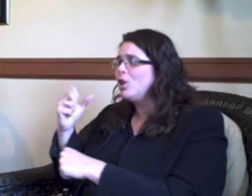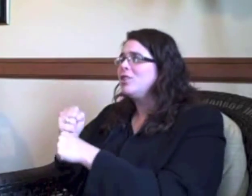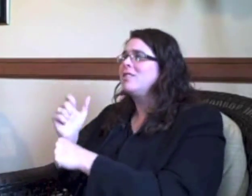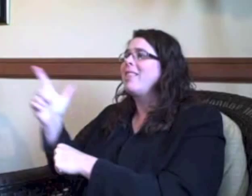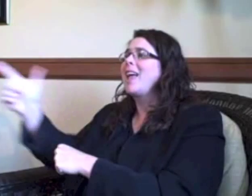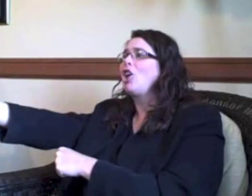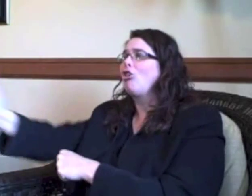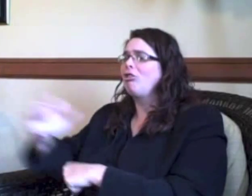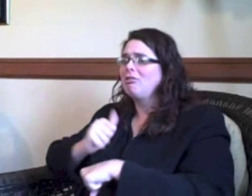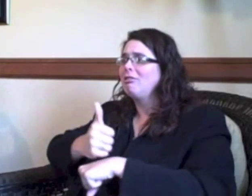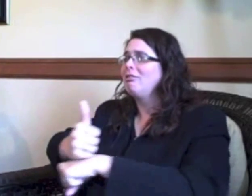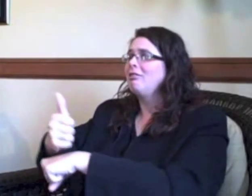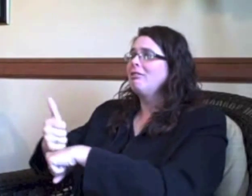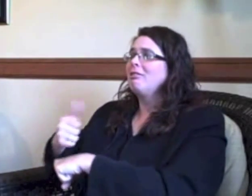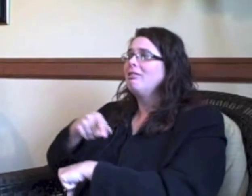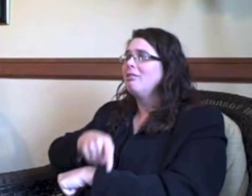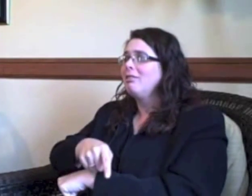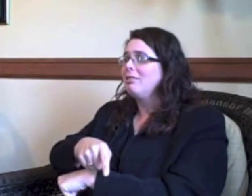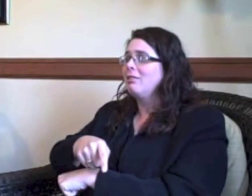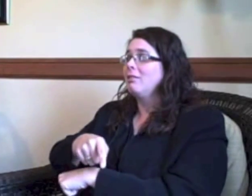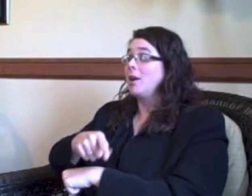community. Those didn't come for a few hundred years later.